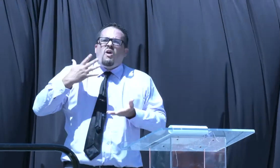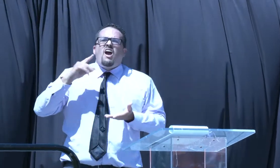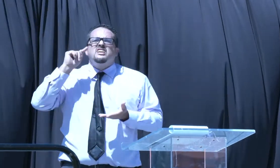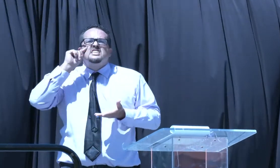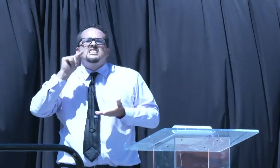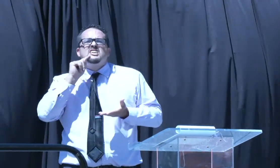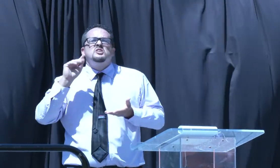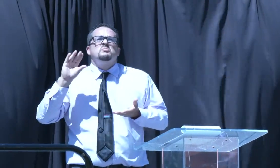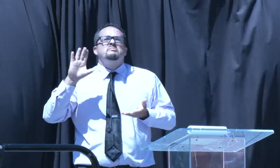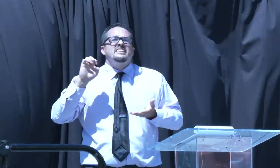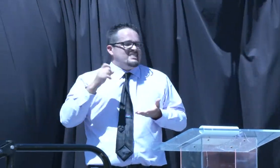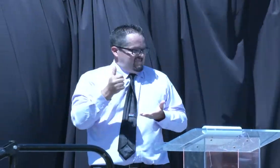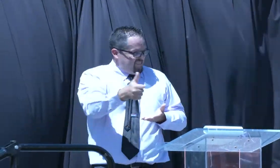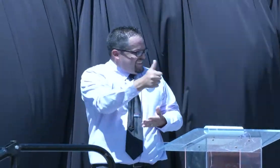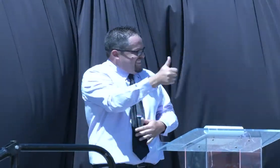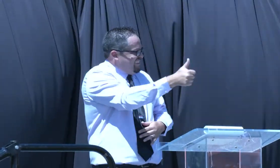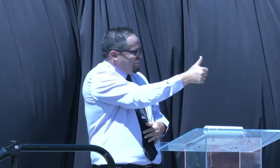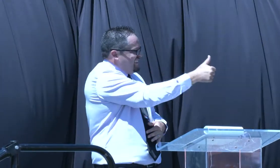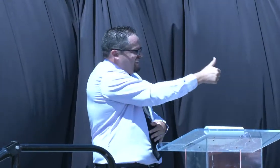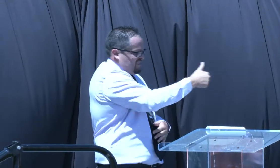Sure, it was cool to go to class